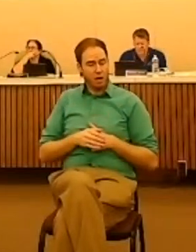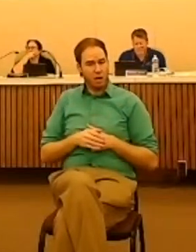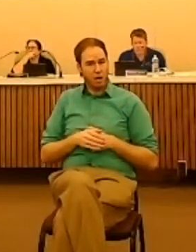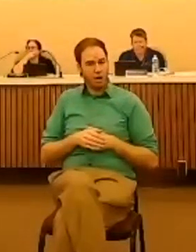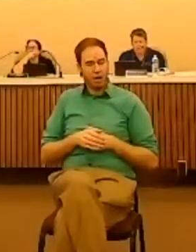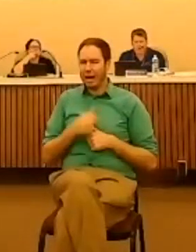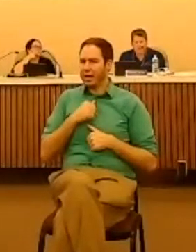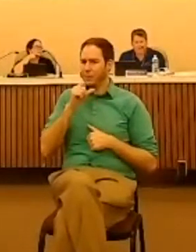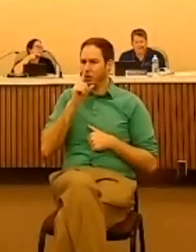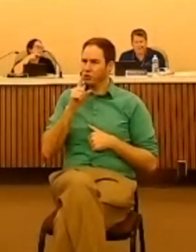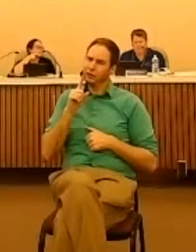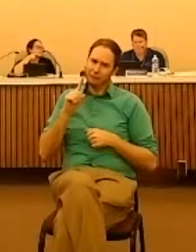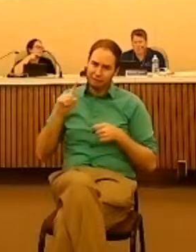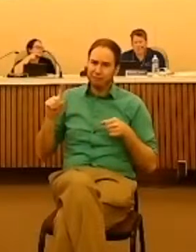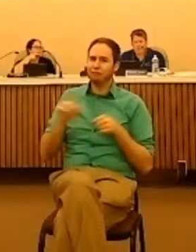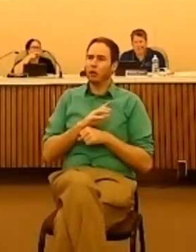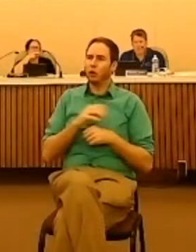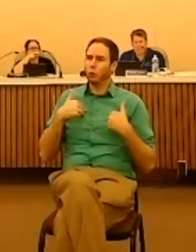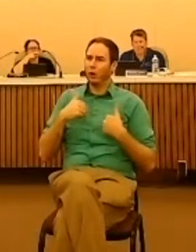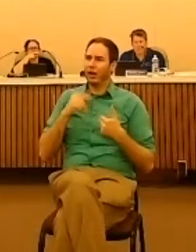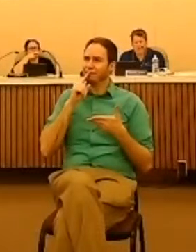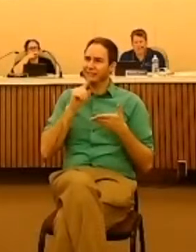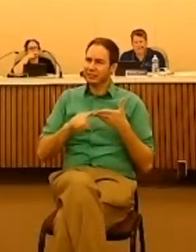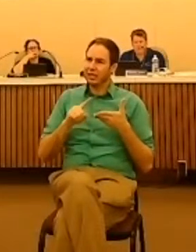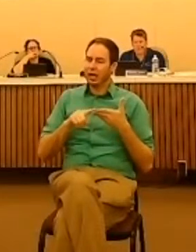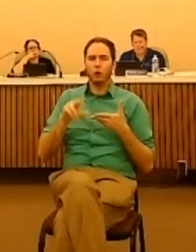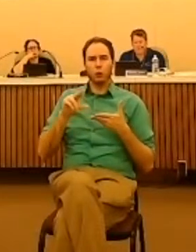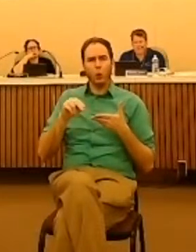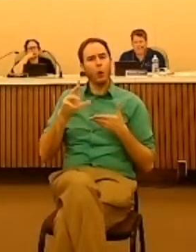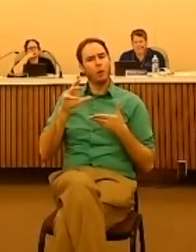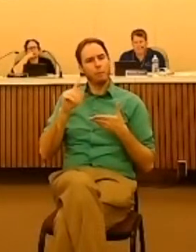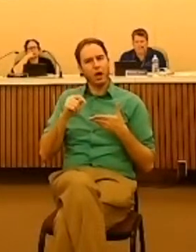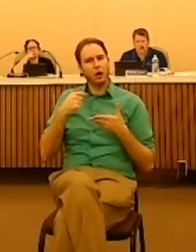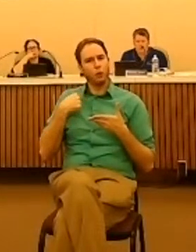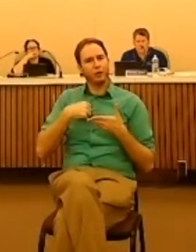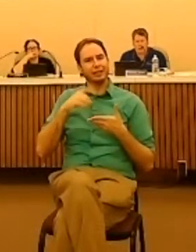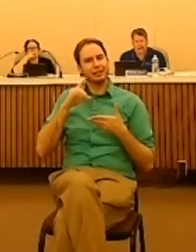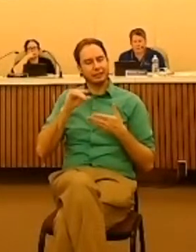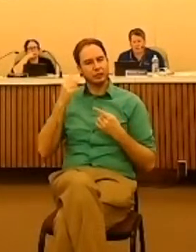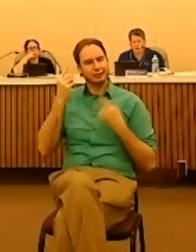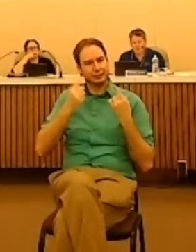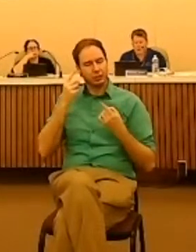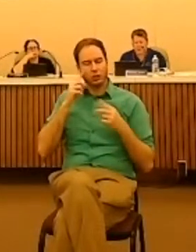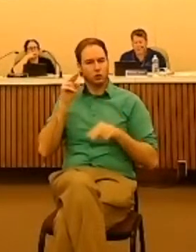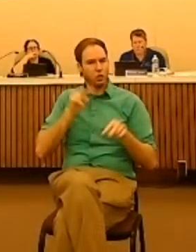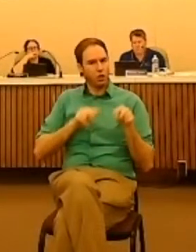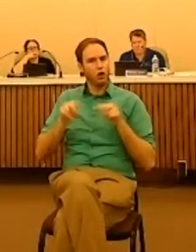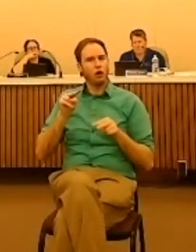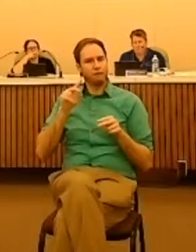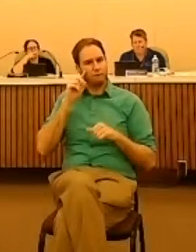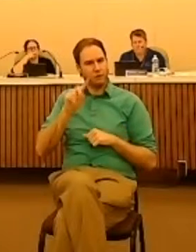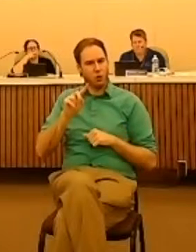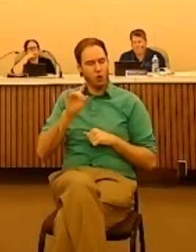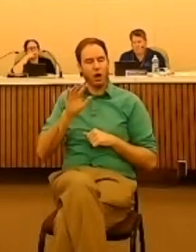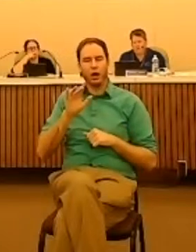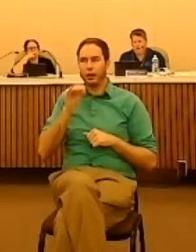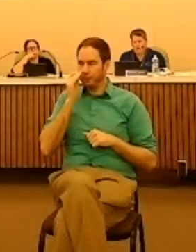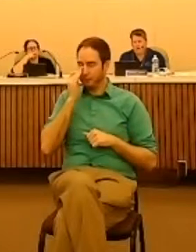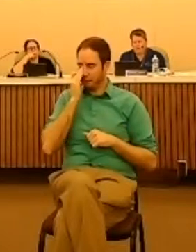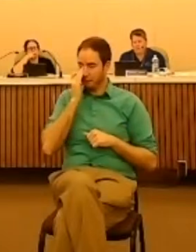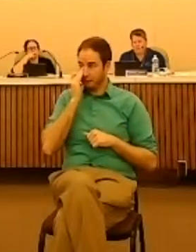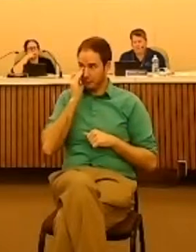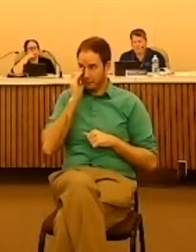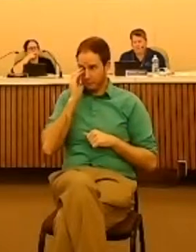I don't know if I would call a full-fledged wildlife study, but that is definitely, taken a look at in terms of